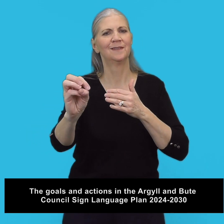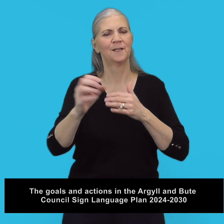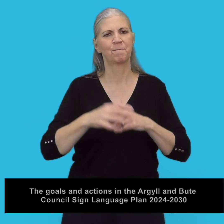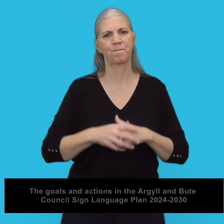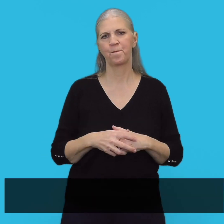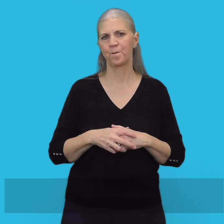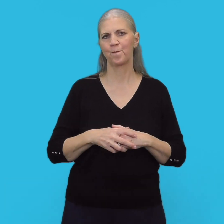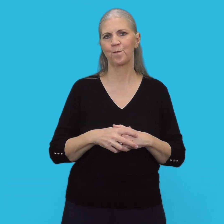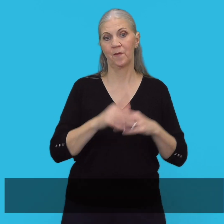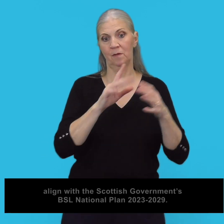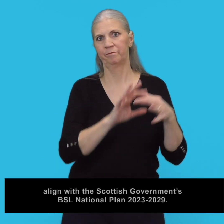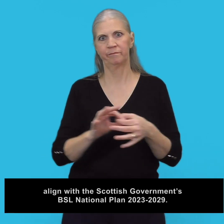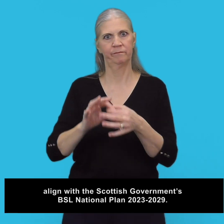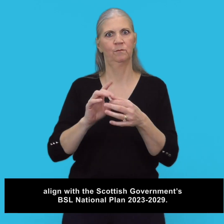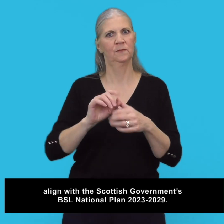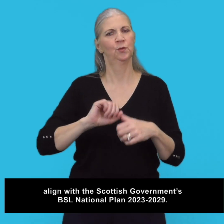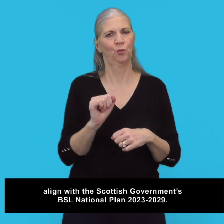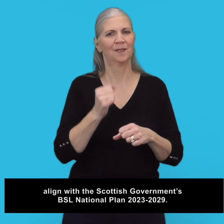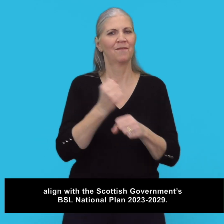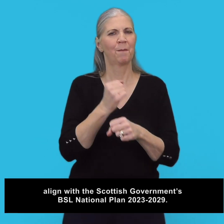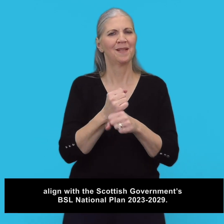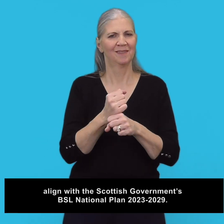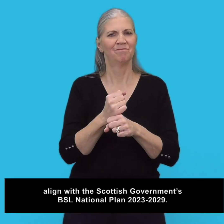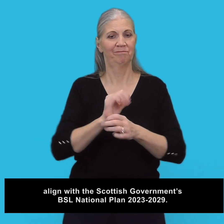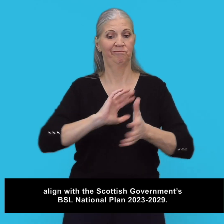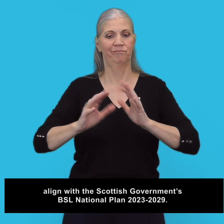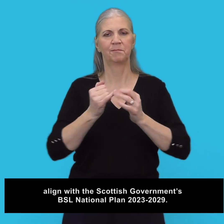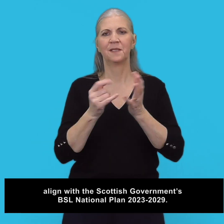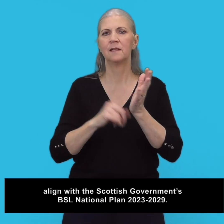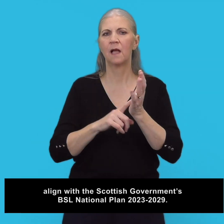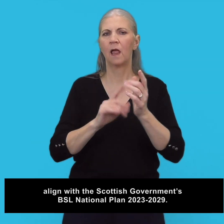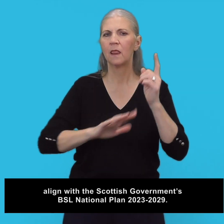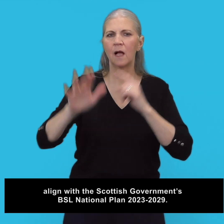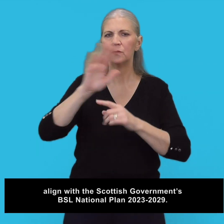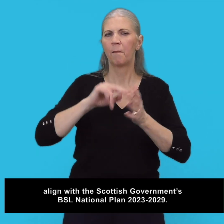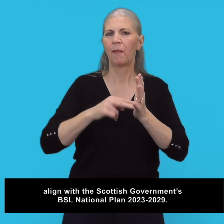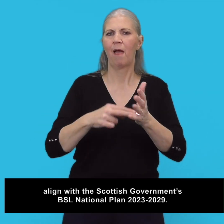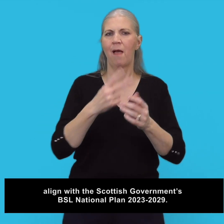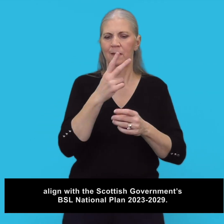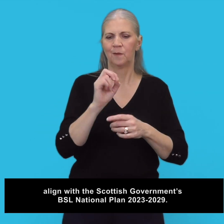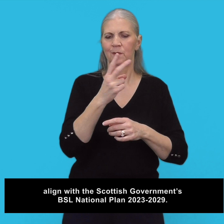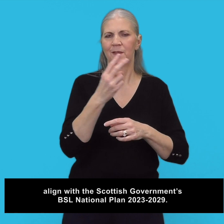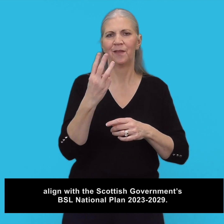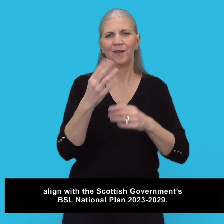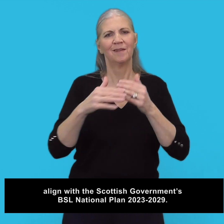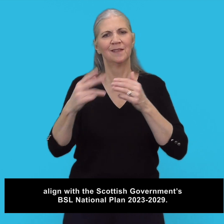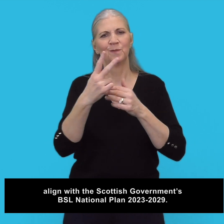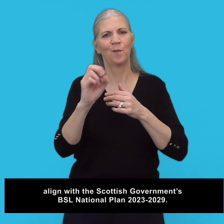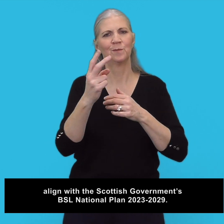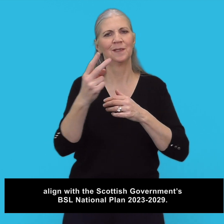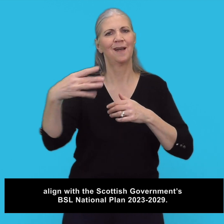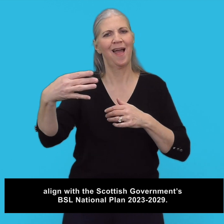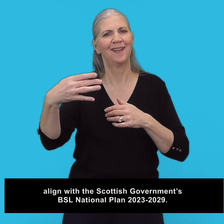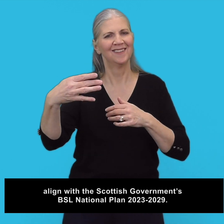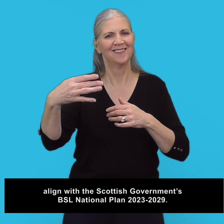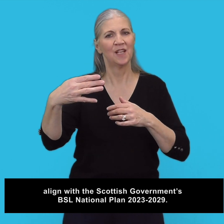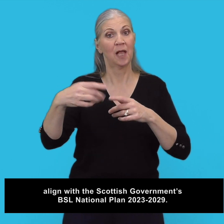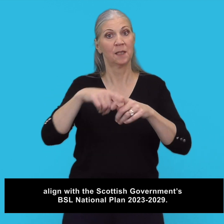2024 to 2030 align with the Scottish Government's BSL National Plan 2023 to